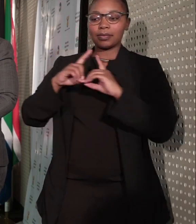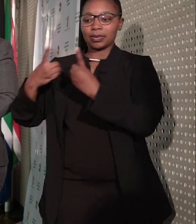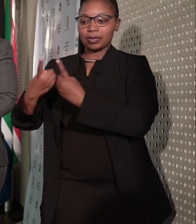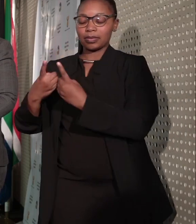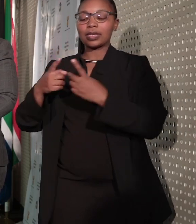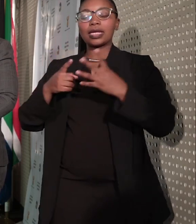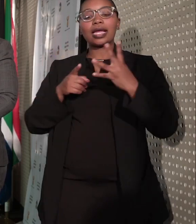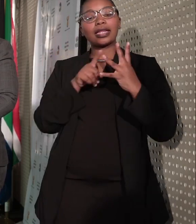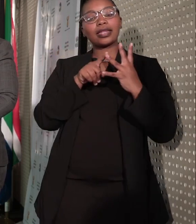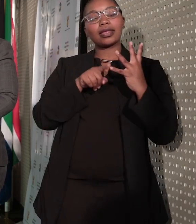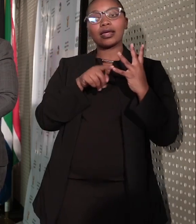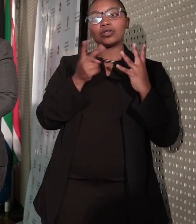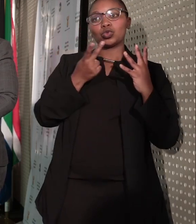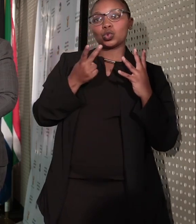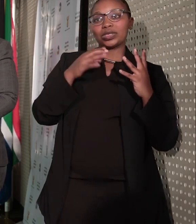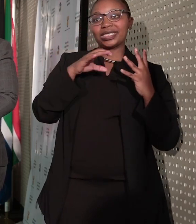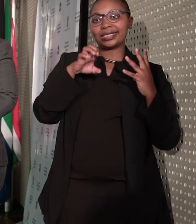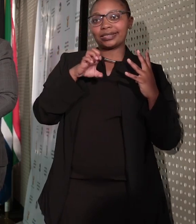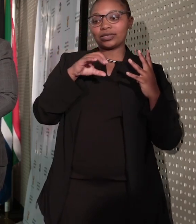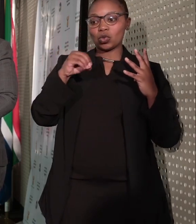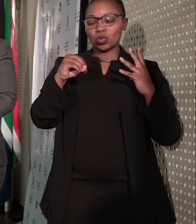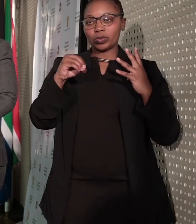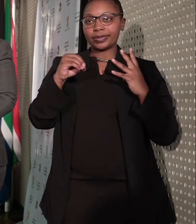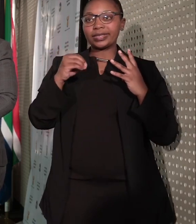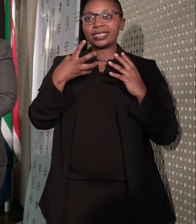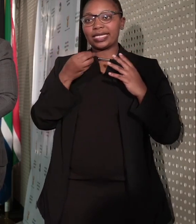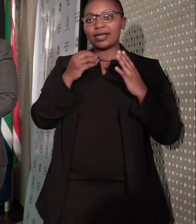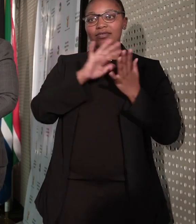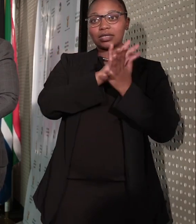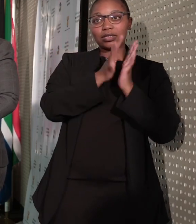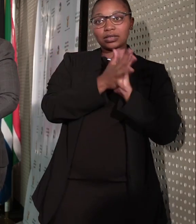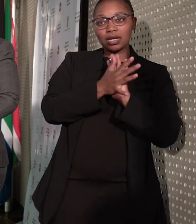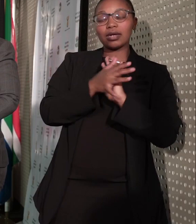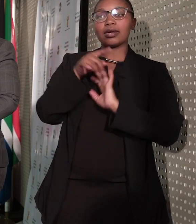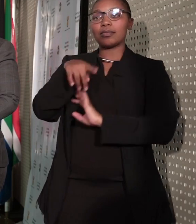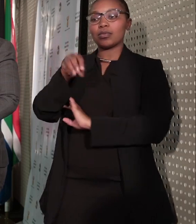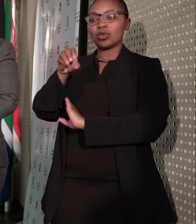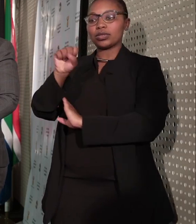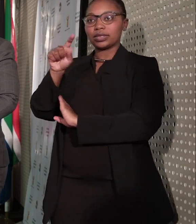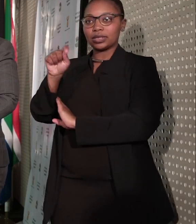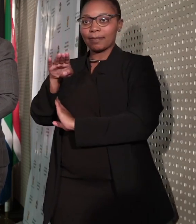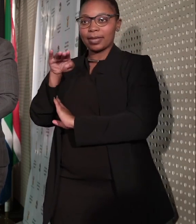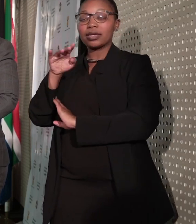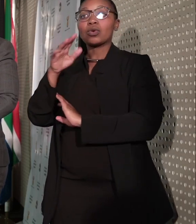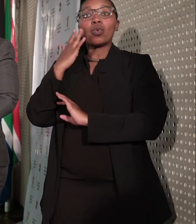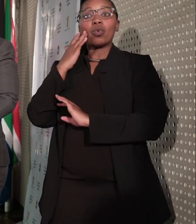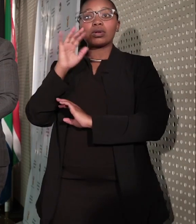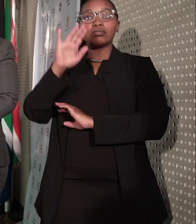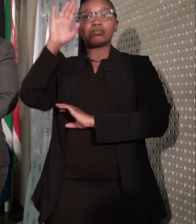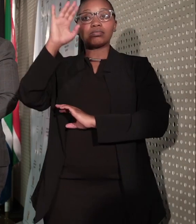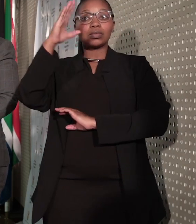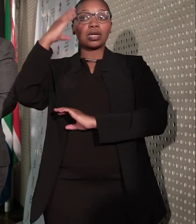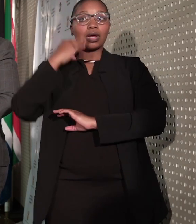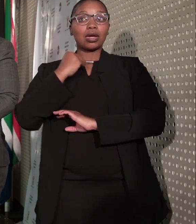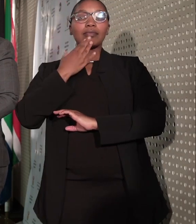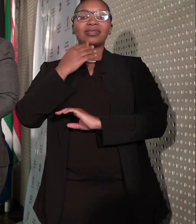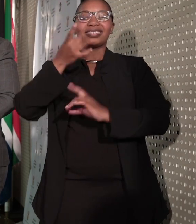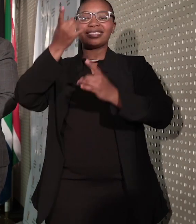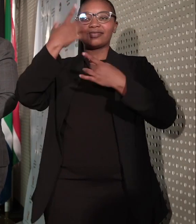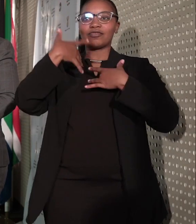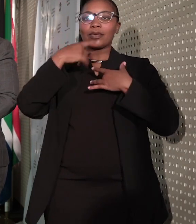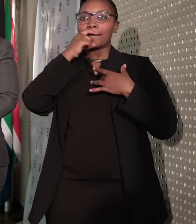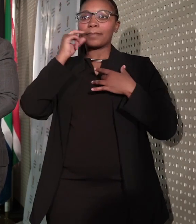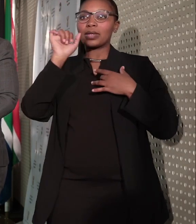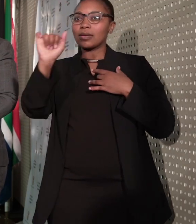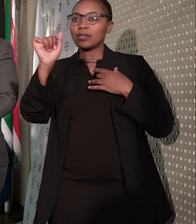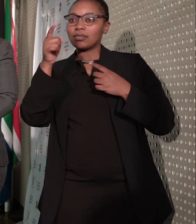two CEOs, and when you do ask your question, please just indicate who you are, which media house you come from, and who the